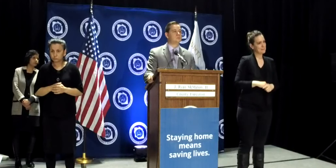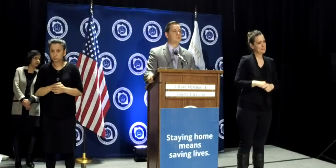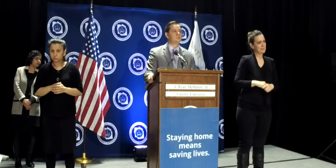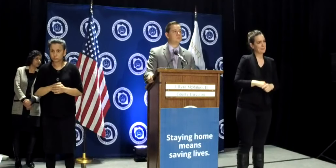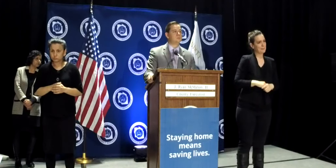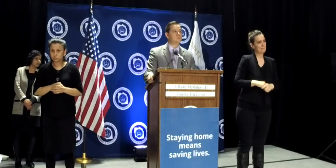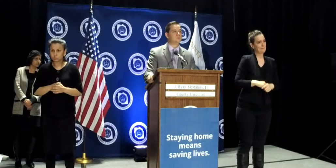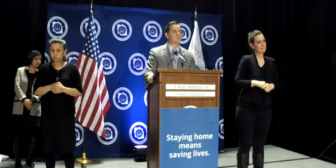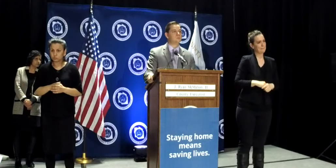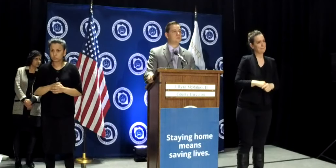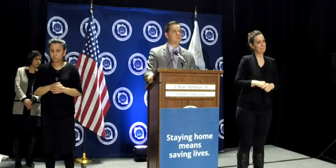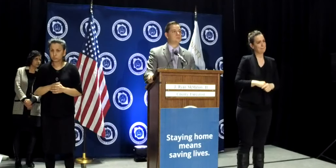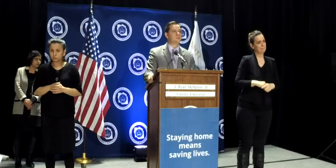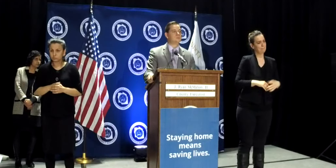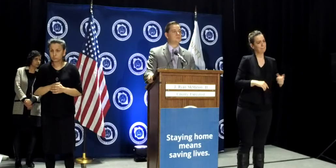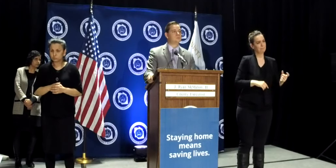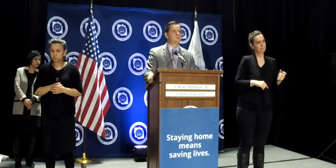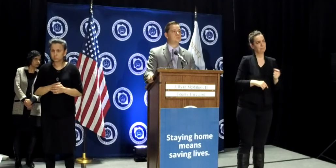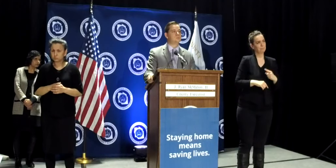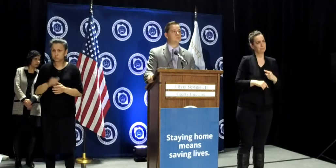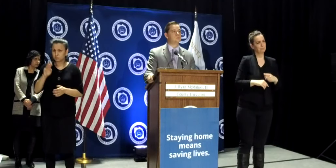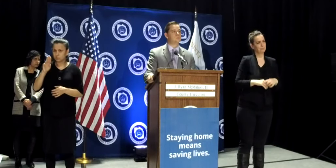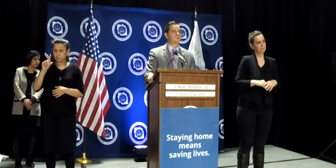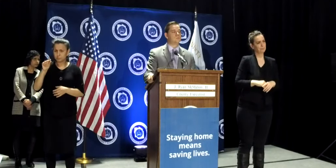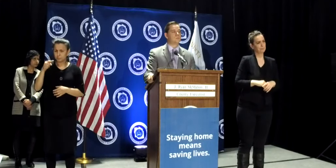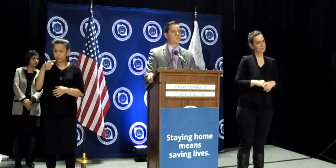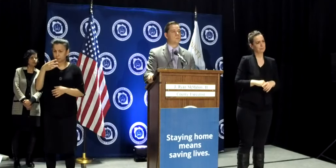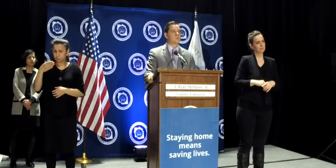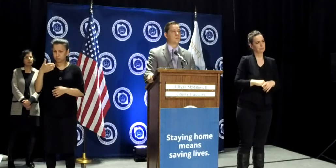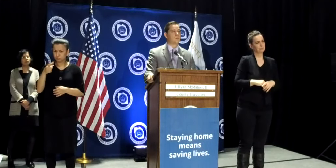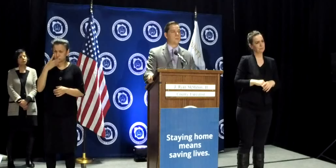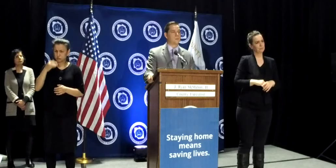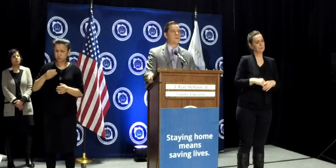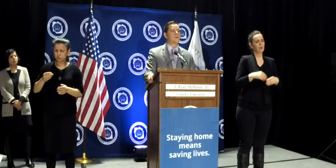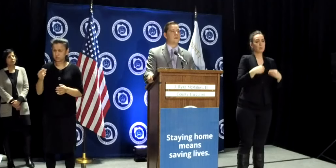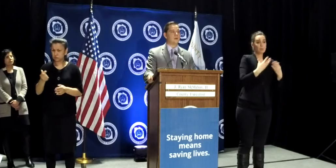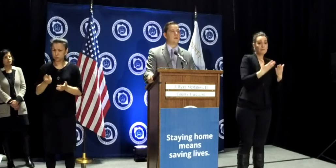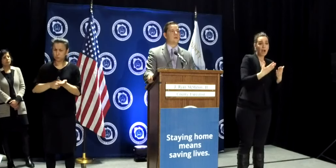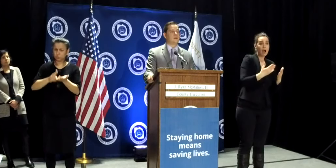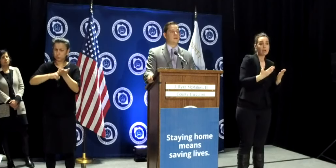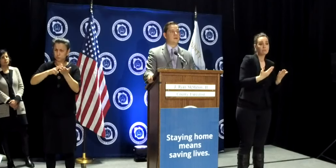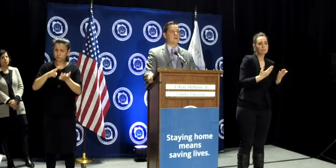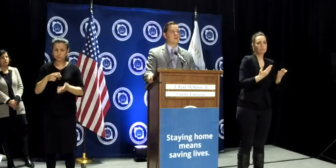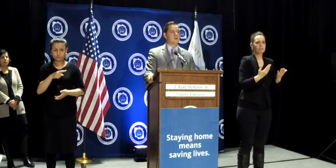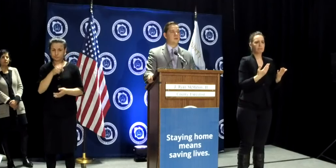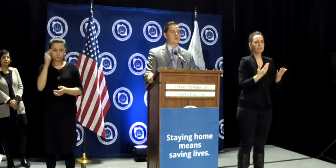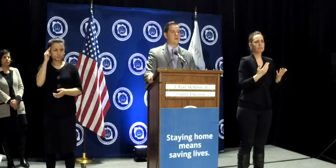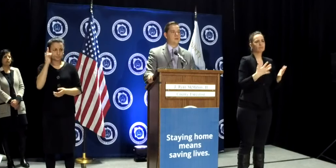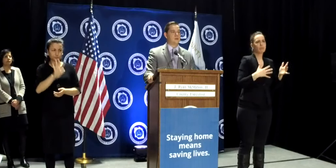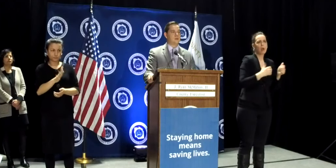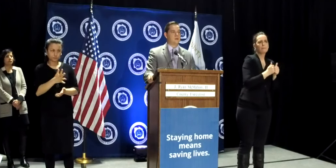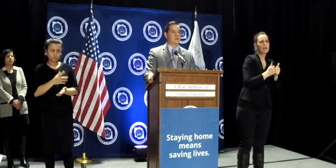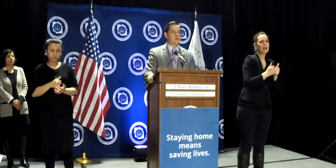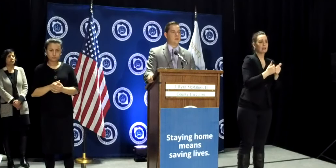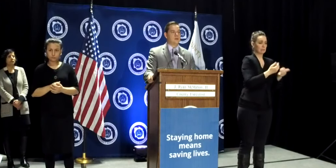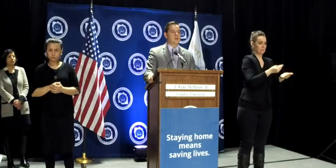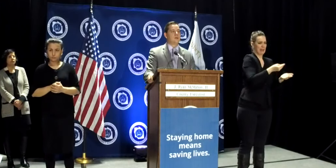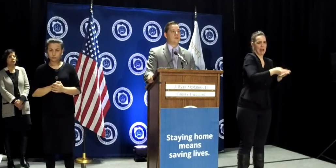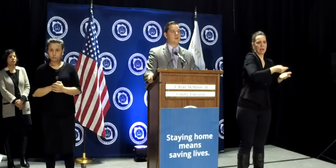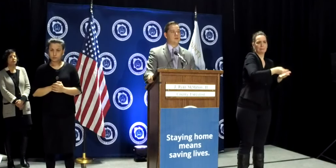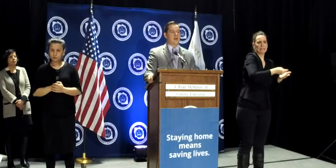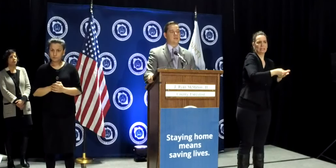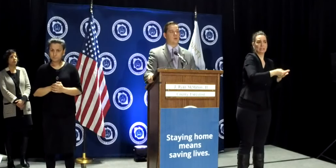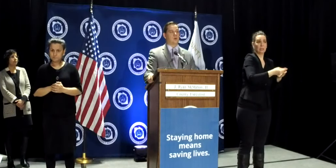updates regarding what the county is doing for small businesses, such as the Bridge Loan Funding Program, and what is your continuing message to small businesses